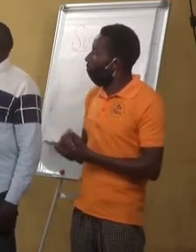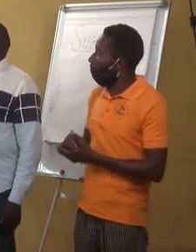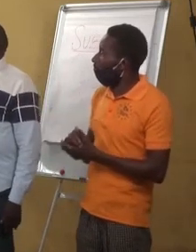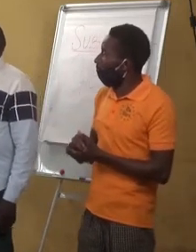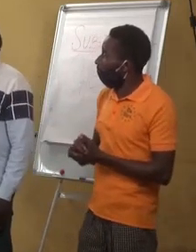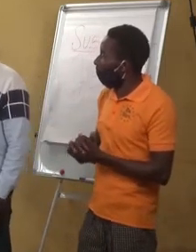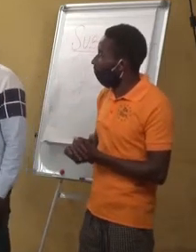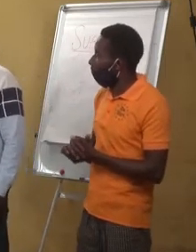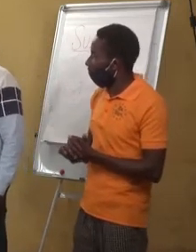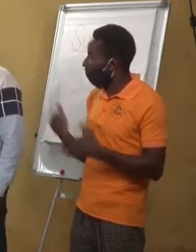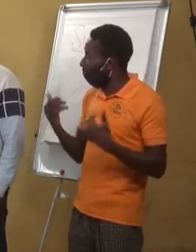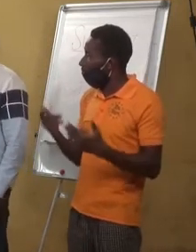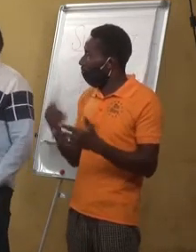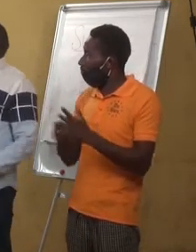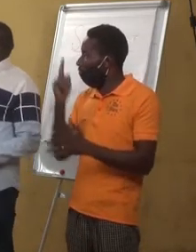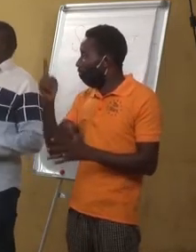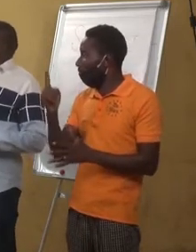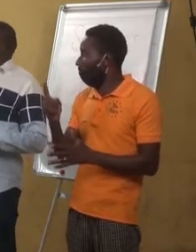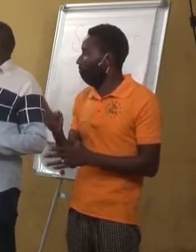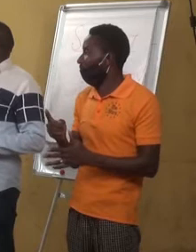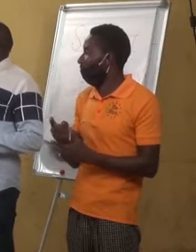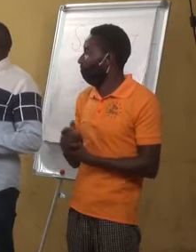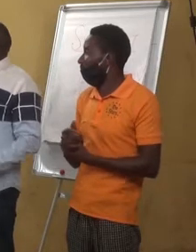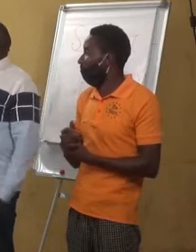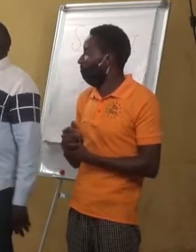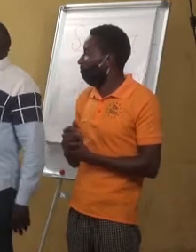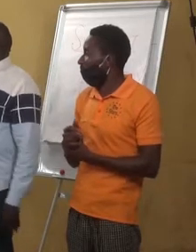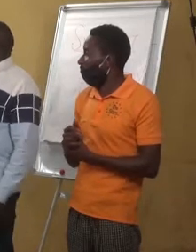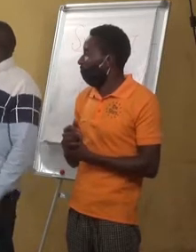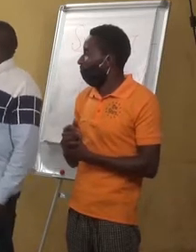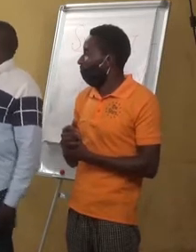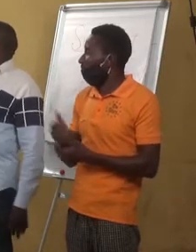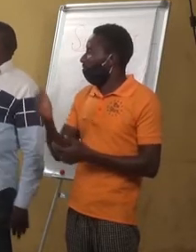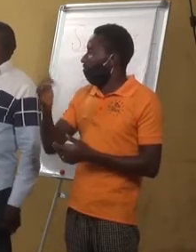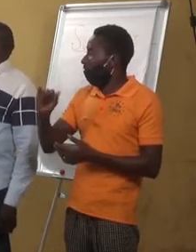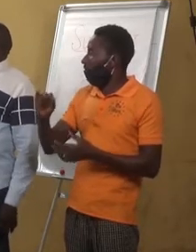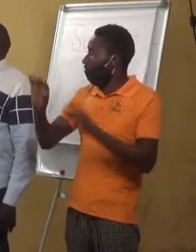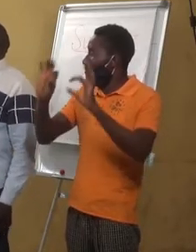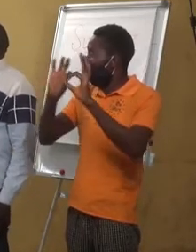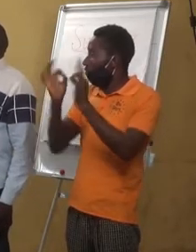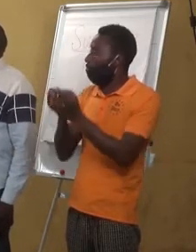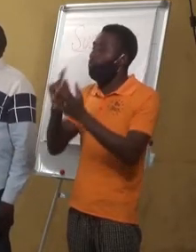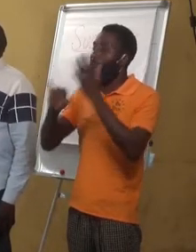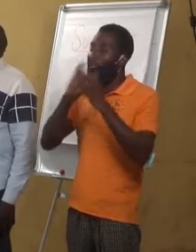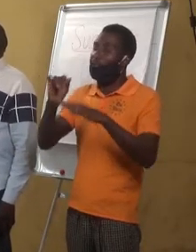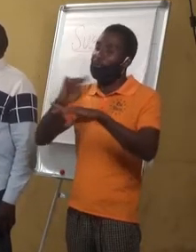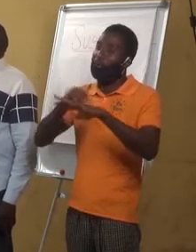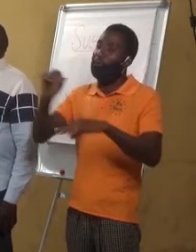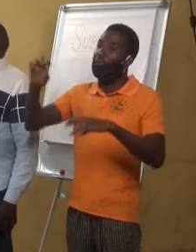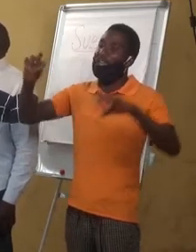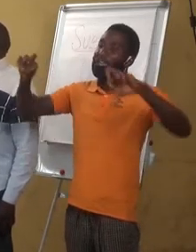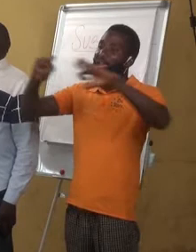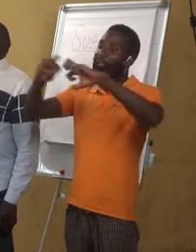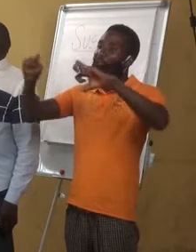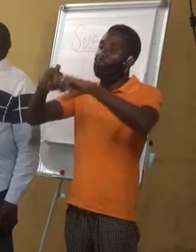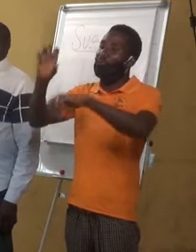take you. Now, the first one, you will recall that we said they form what we call electrostatic force. Because of that,